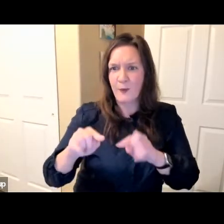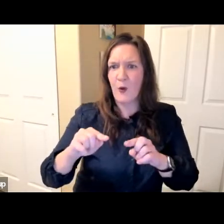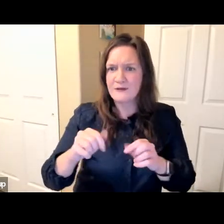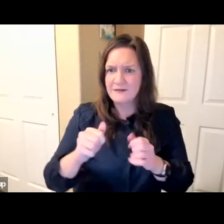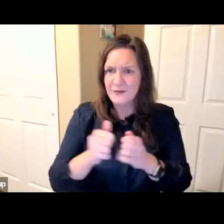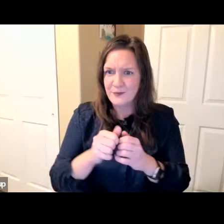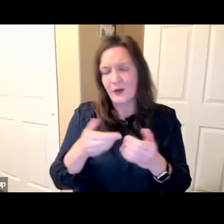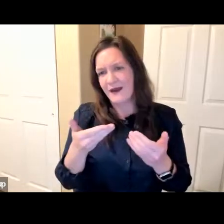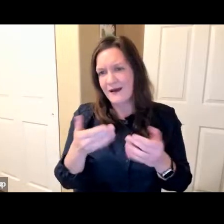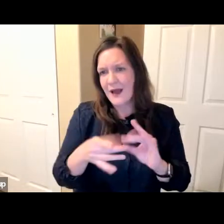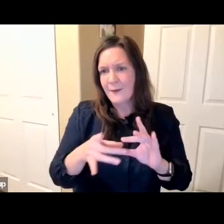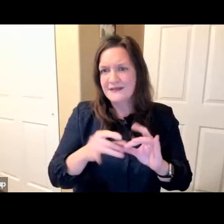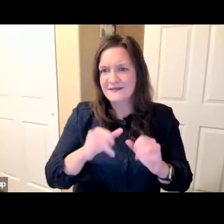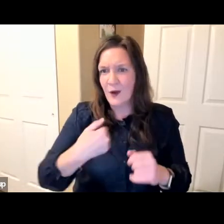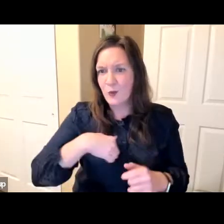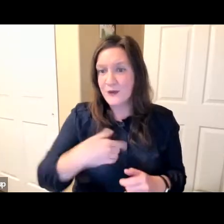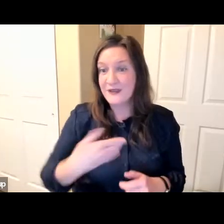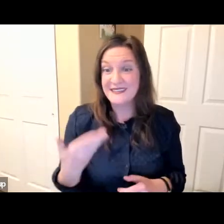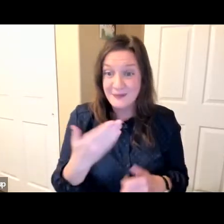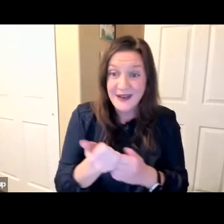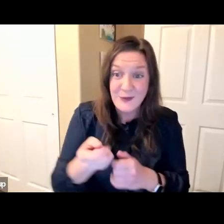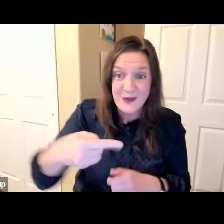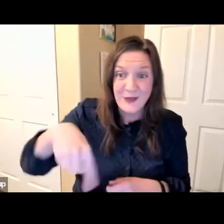That information,